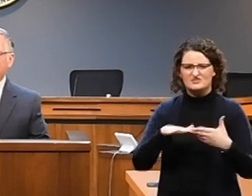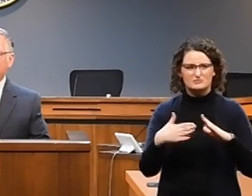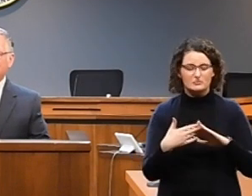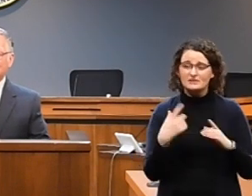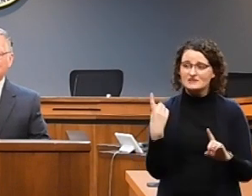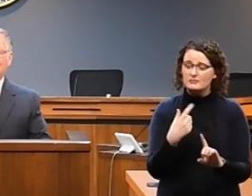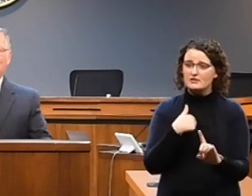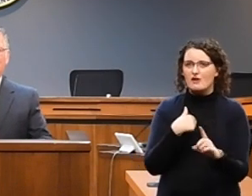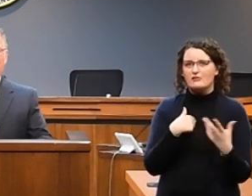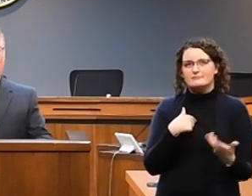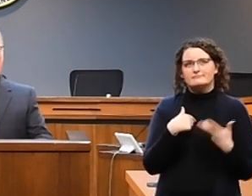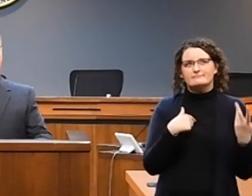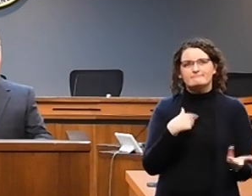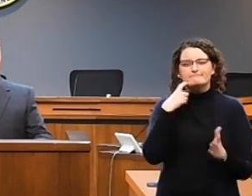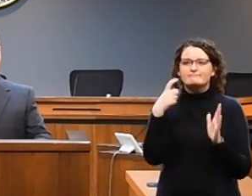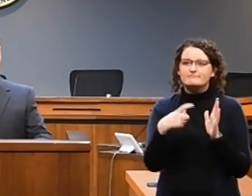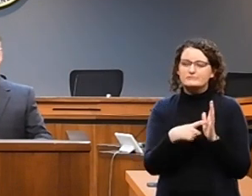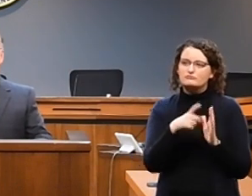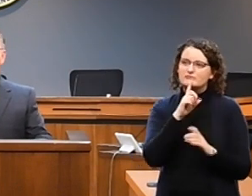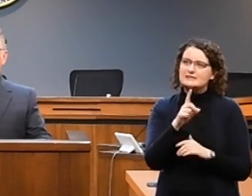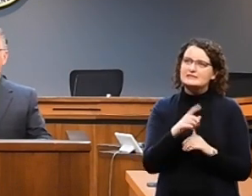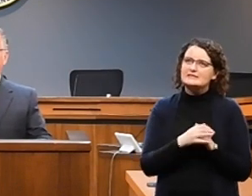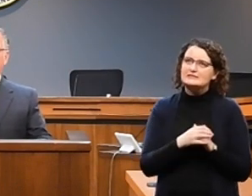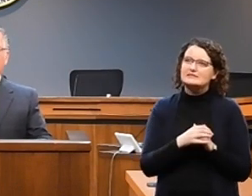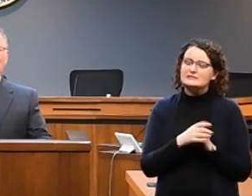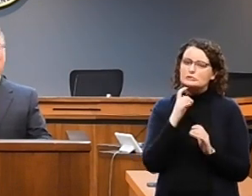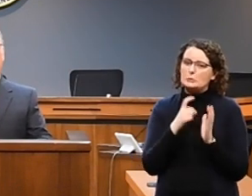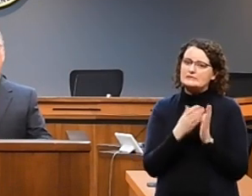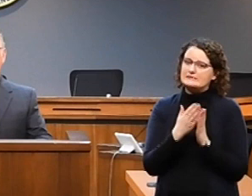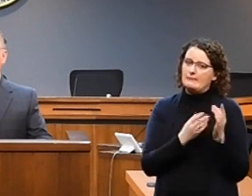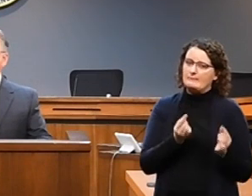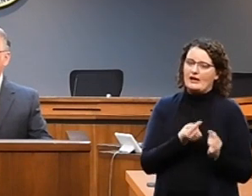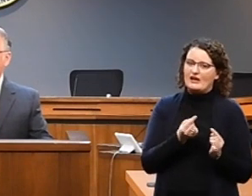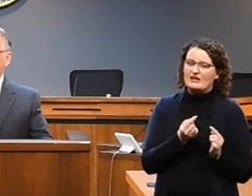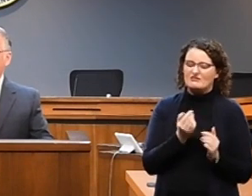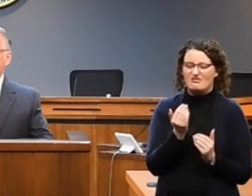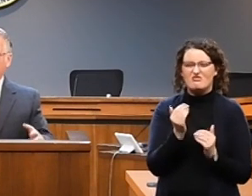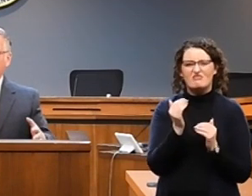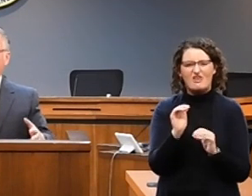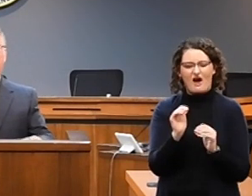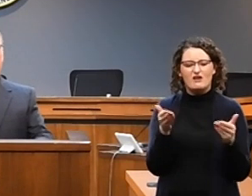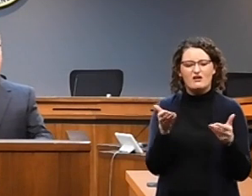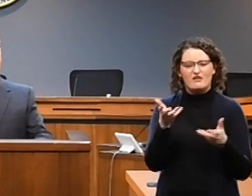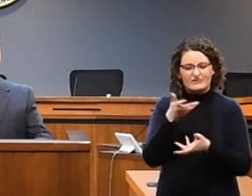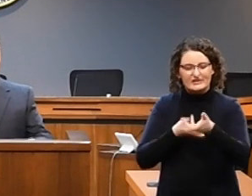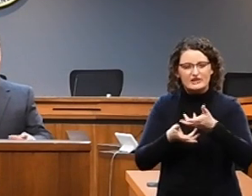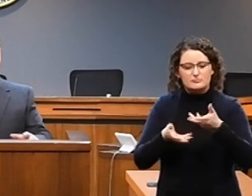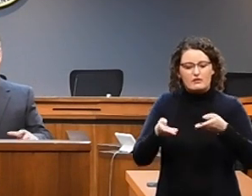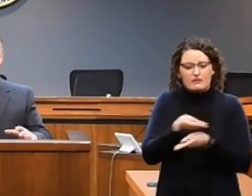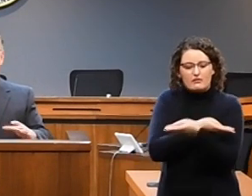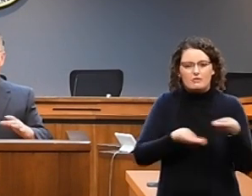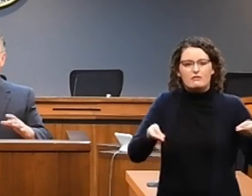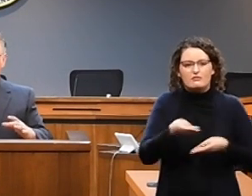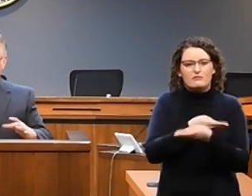I have seen that has really caused pain was the lack of engagement between faiths